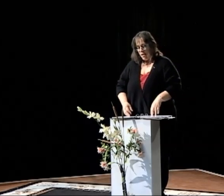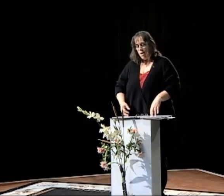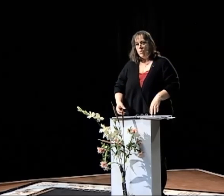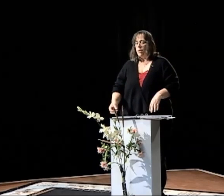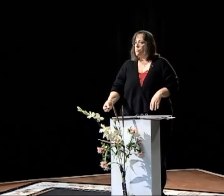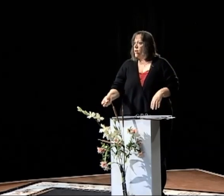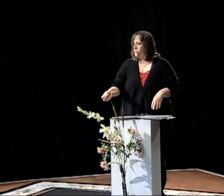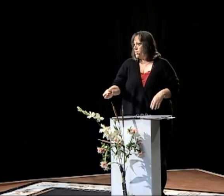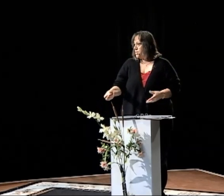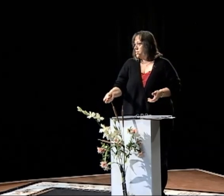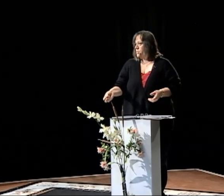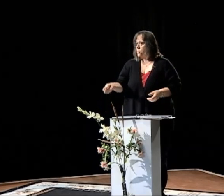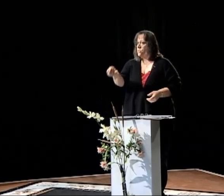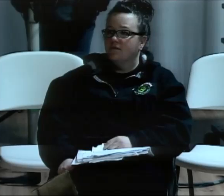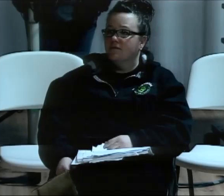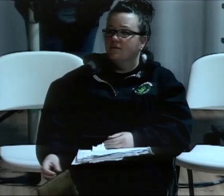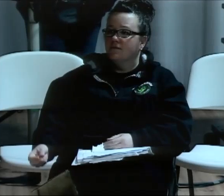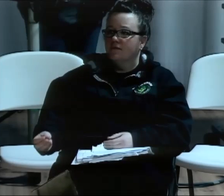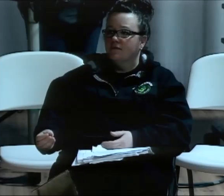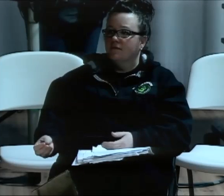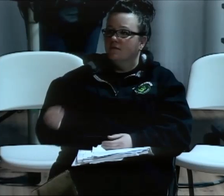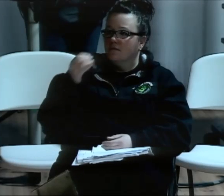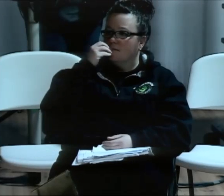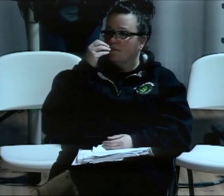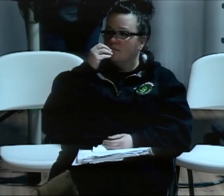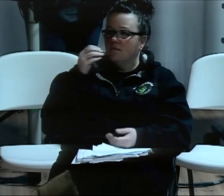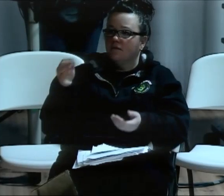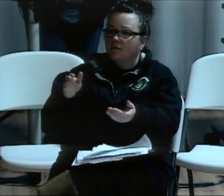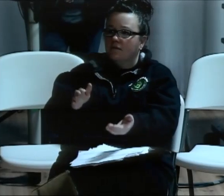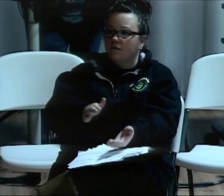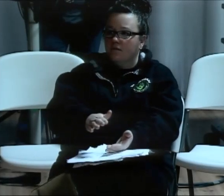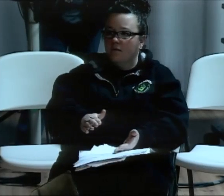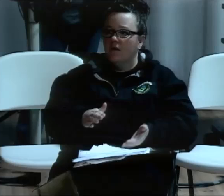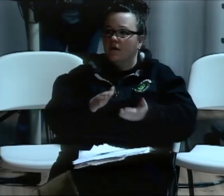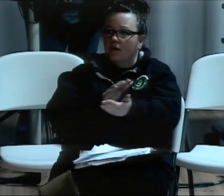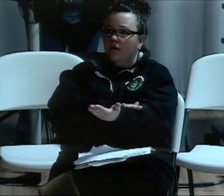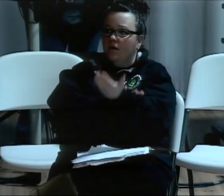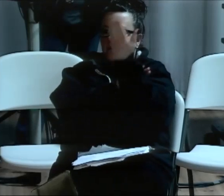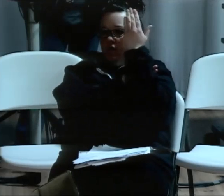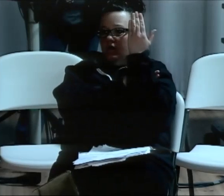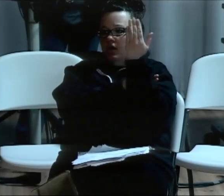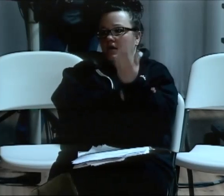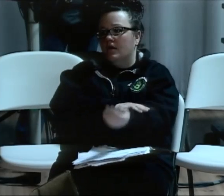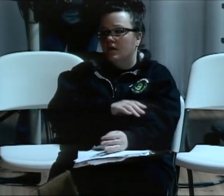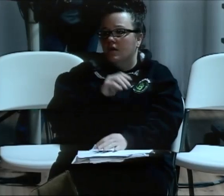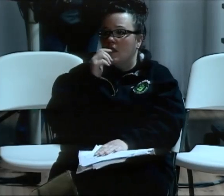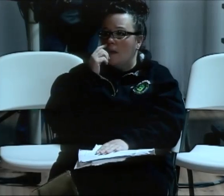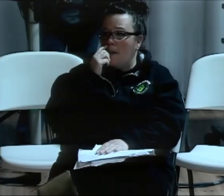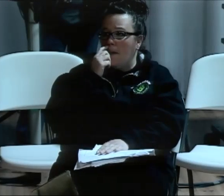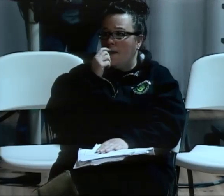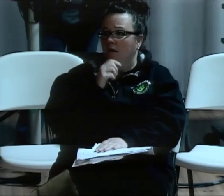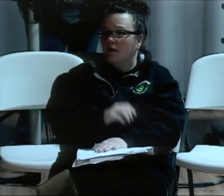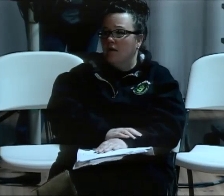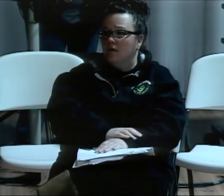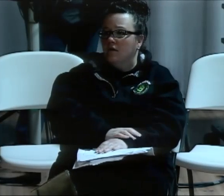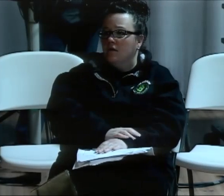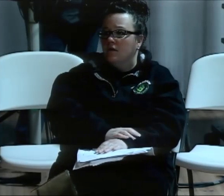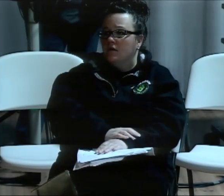Okay, breakfast. We eat in the morning. If we're going to be having lunch, we're going to eat